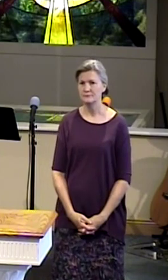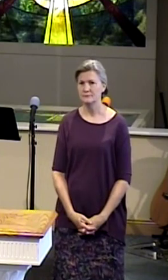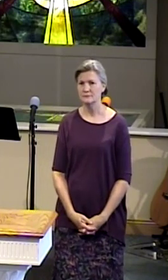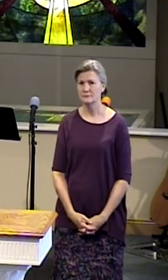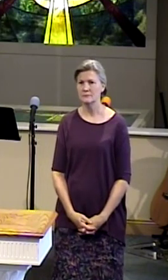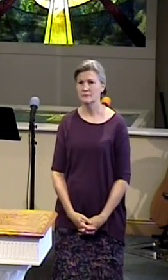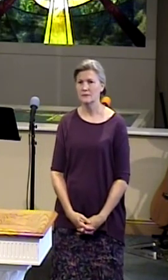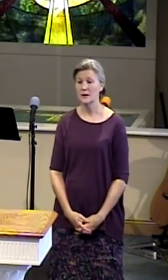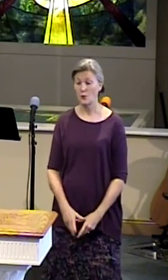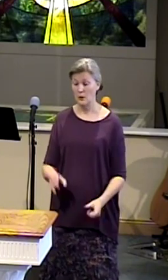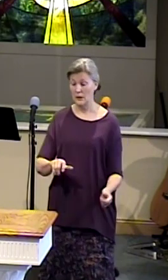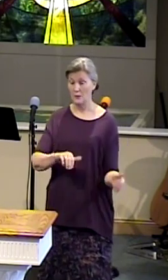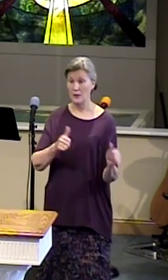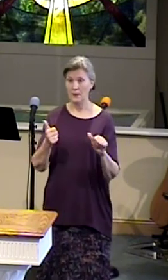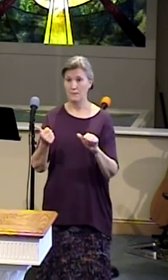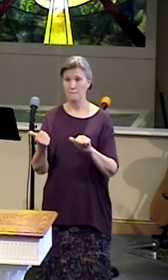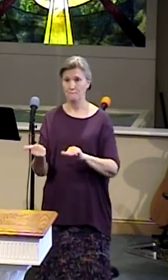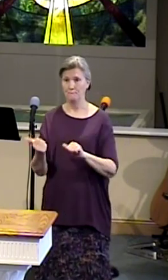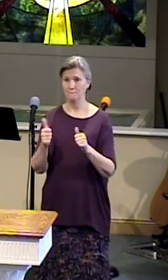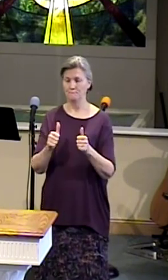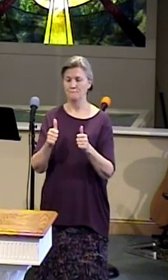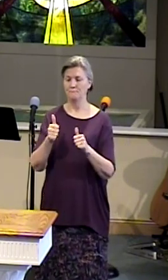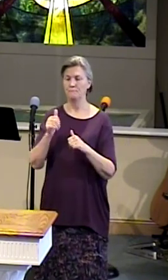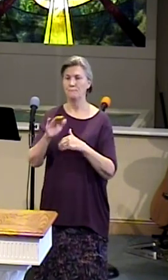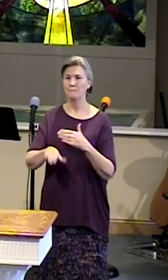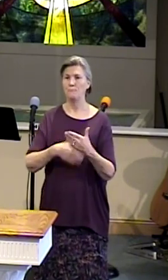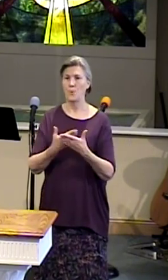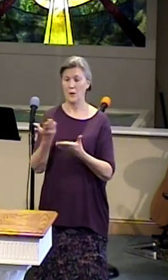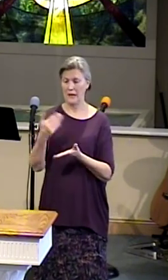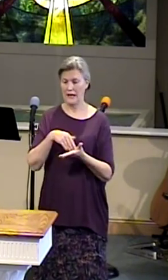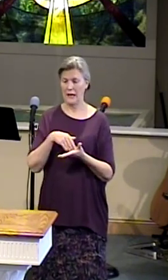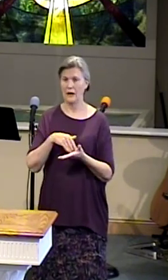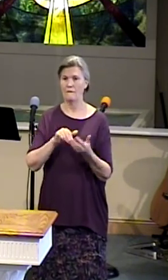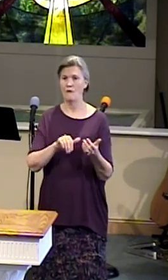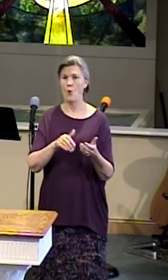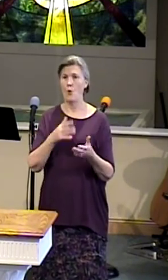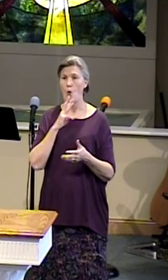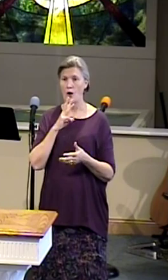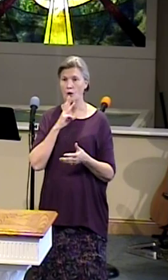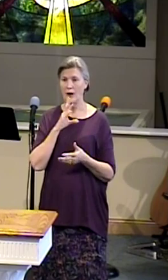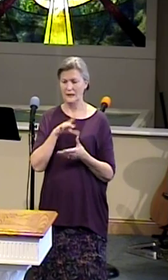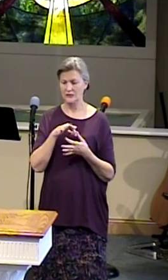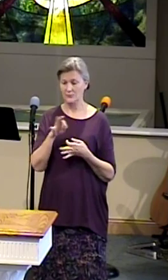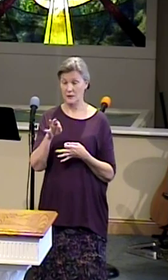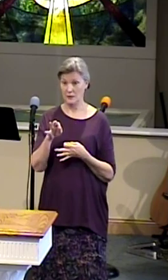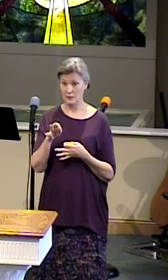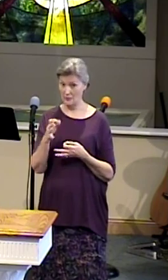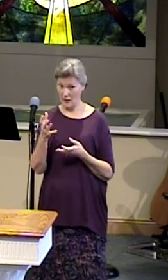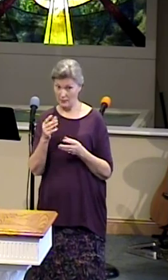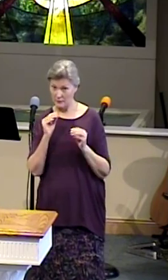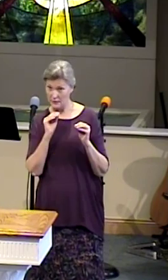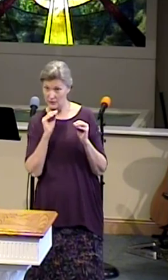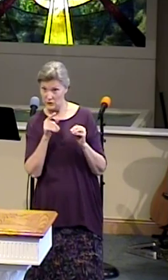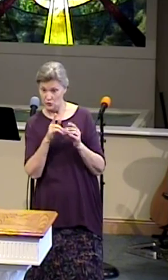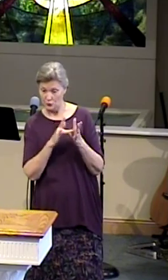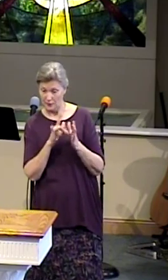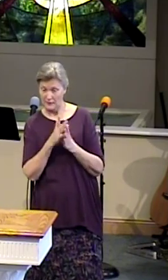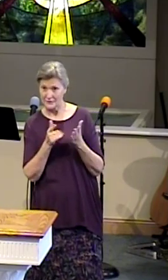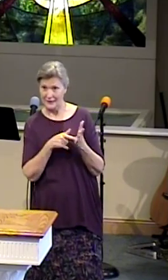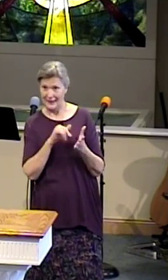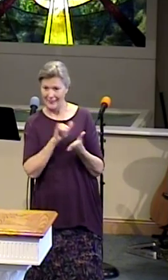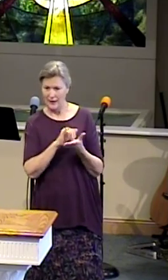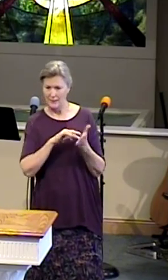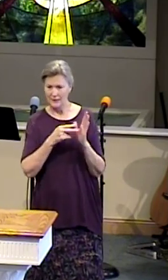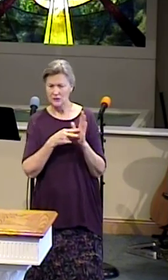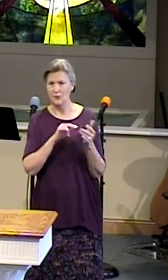We have to be born again of water and spirit. I'd be glad to teach you a Bible study on how the scriptures teach that that's water baptism in Jesus'